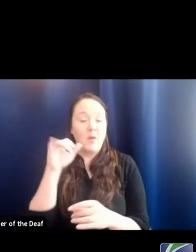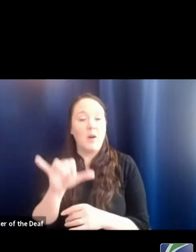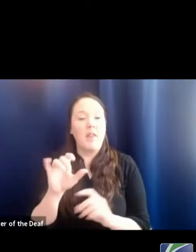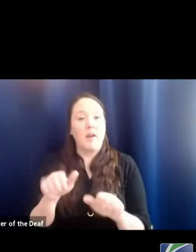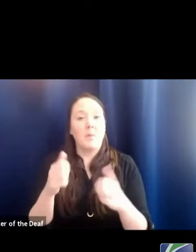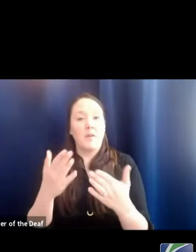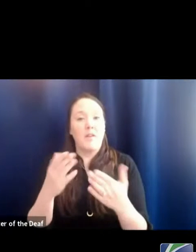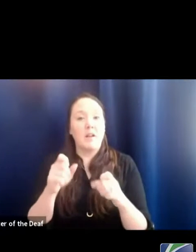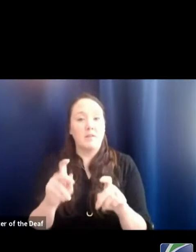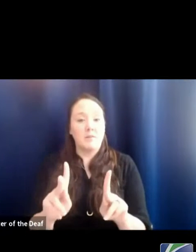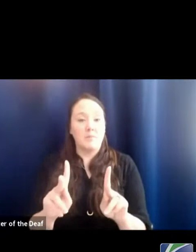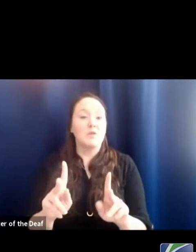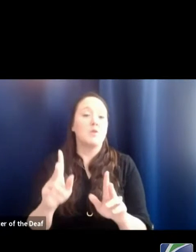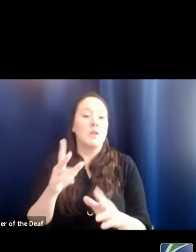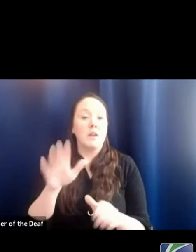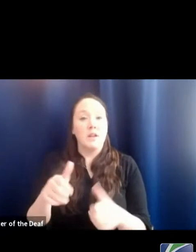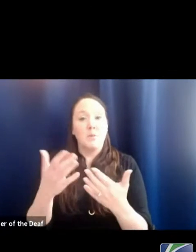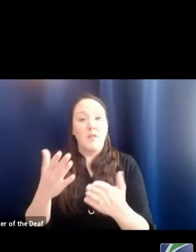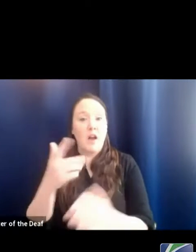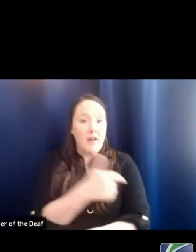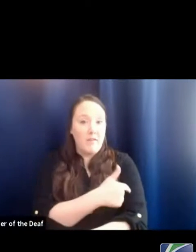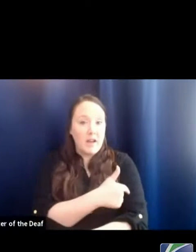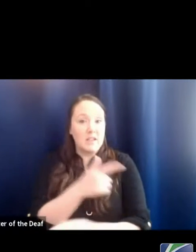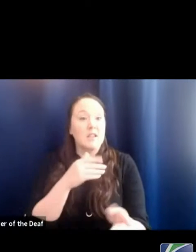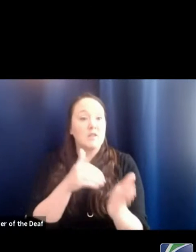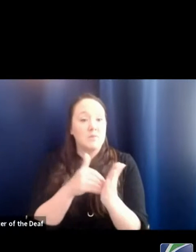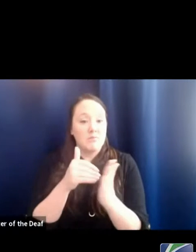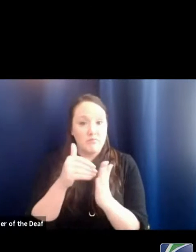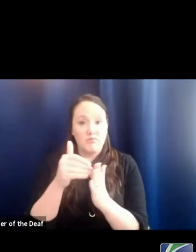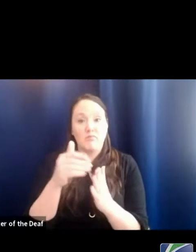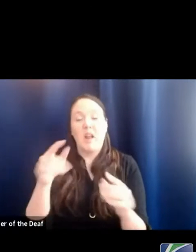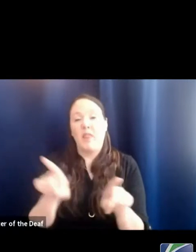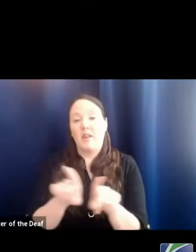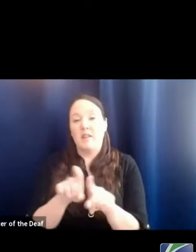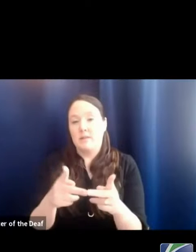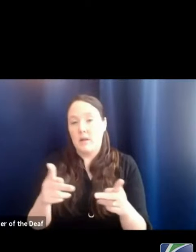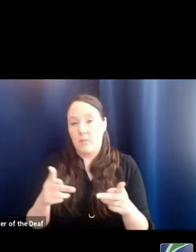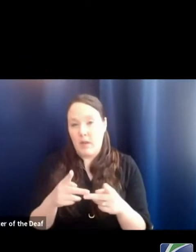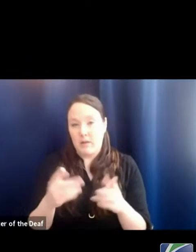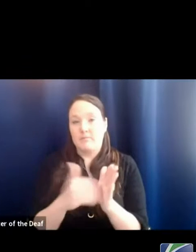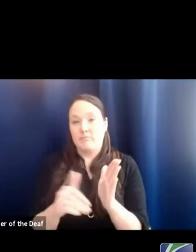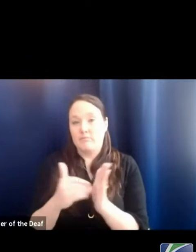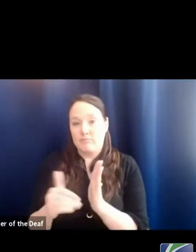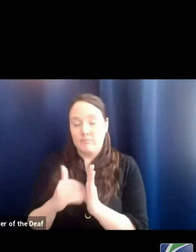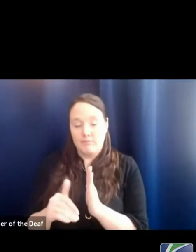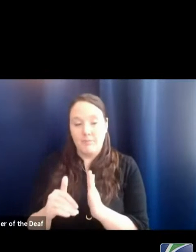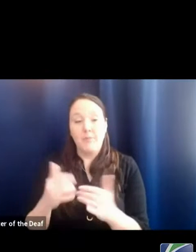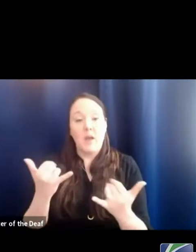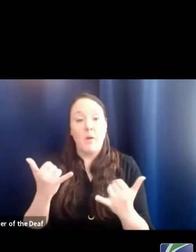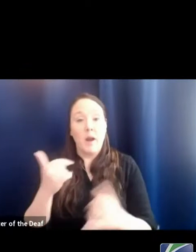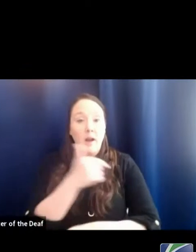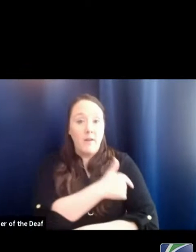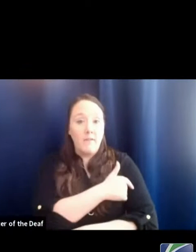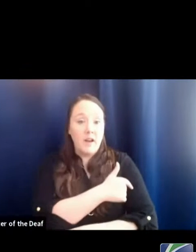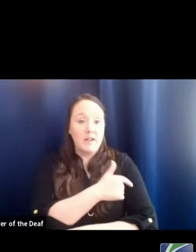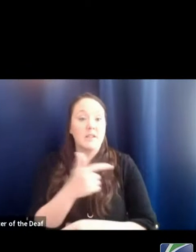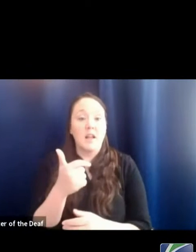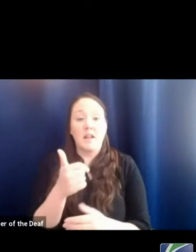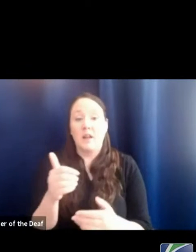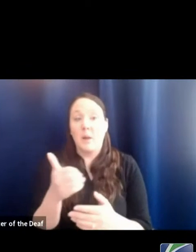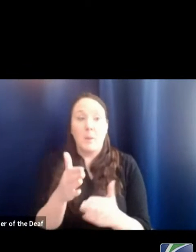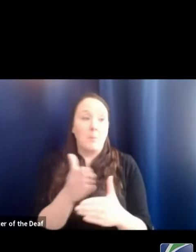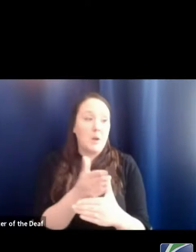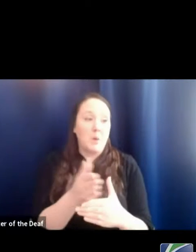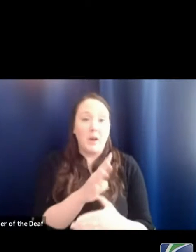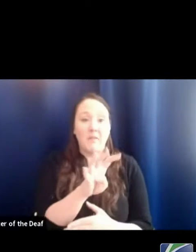offer vaccines in a regular manner at a consistent location. Right now, we are vaccinating anywhere from 400 to